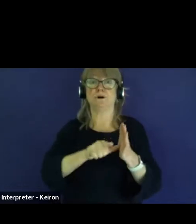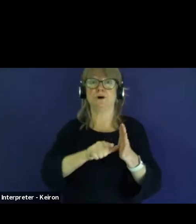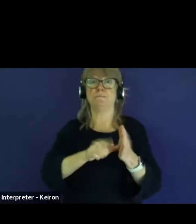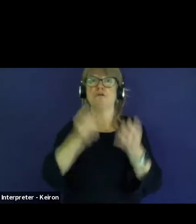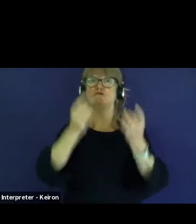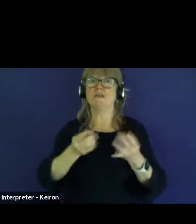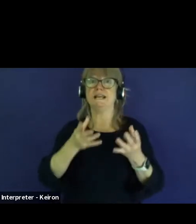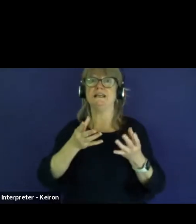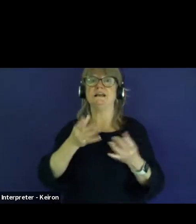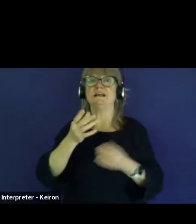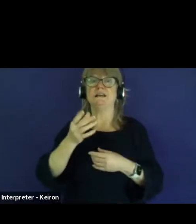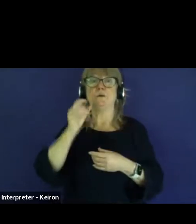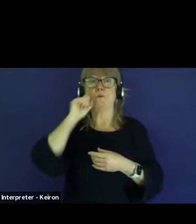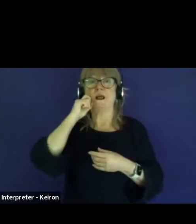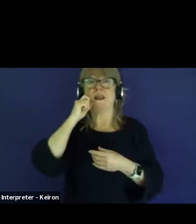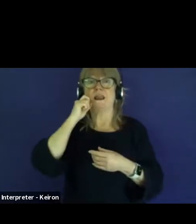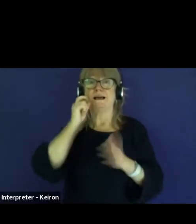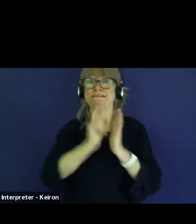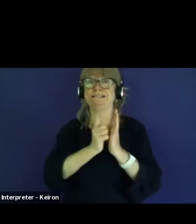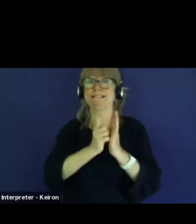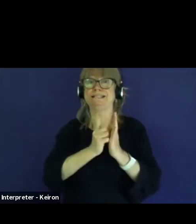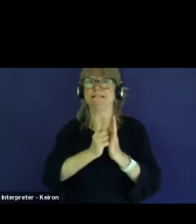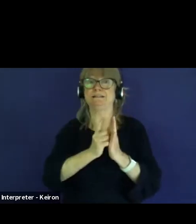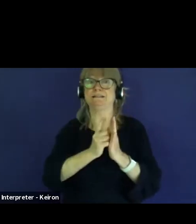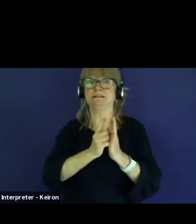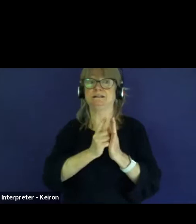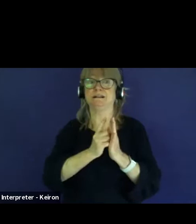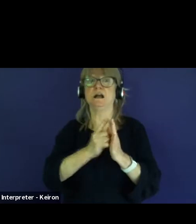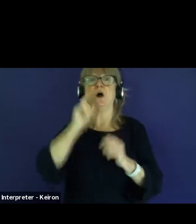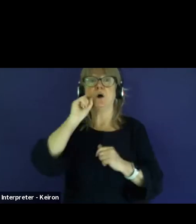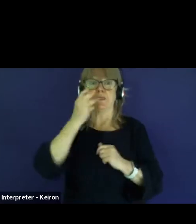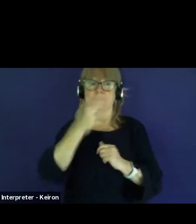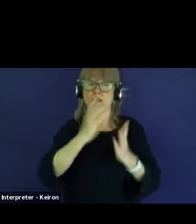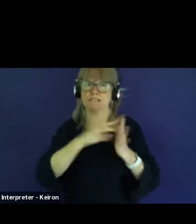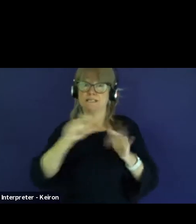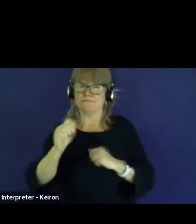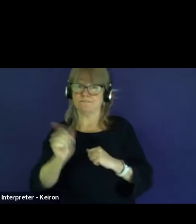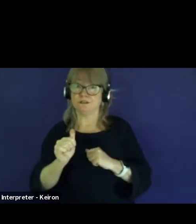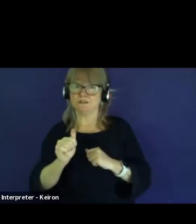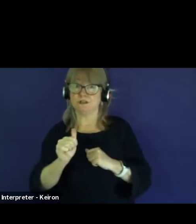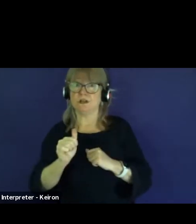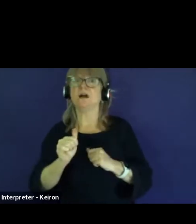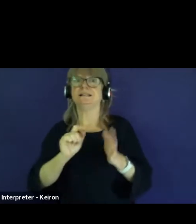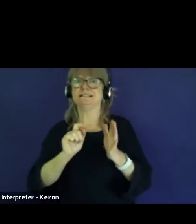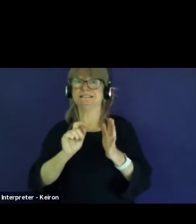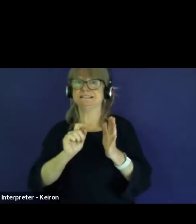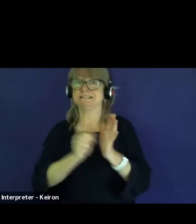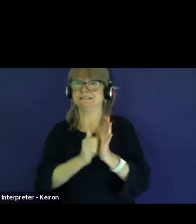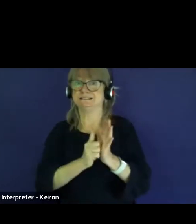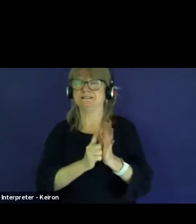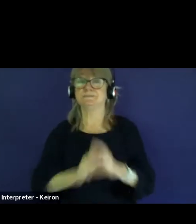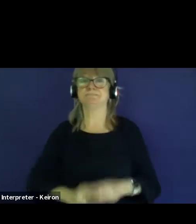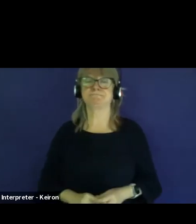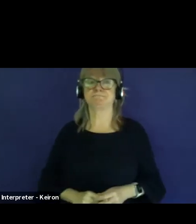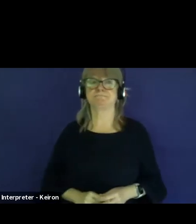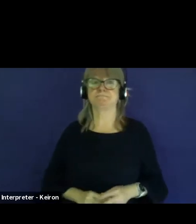start. And also it will ting when the 30 seconds is up and it's time to rest. But if